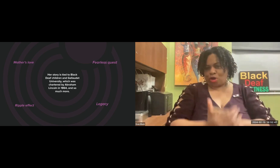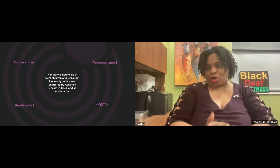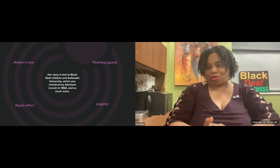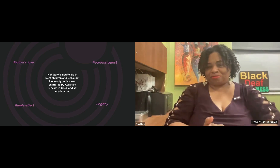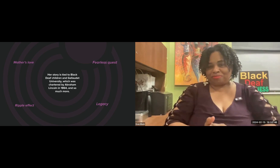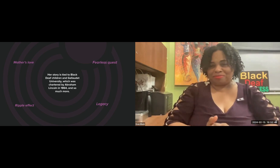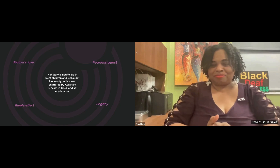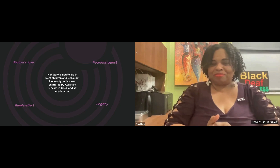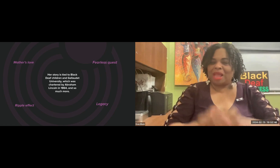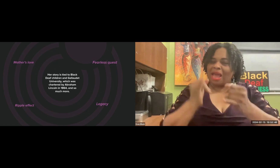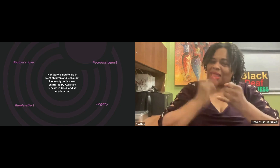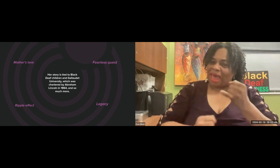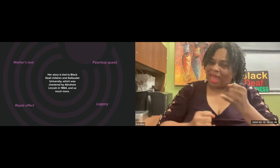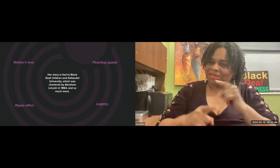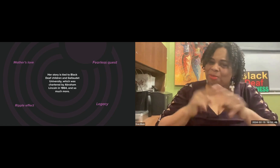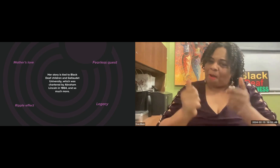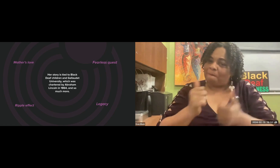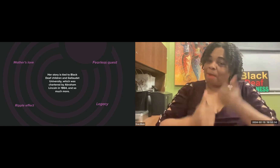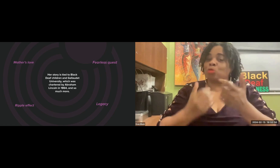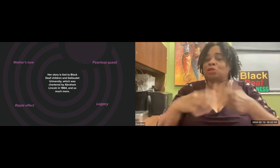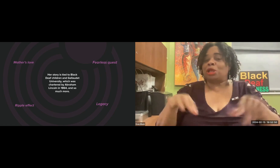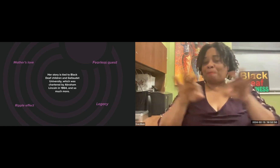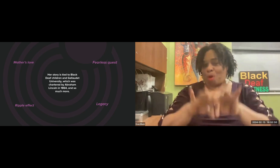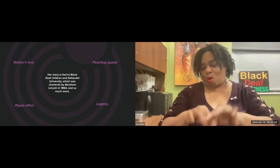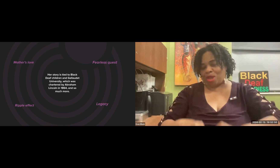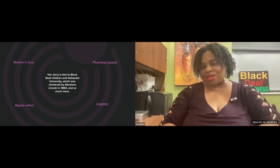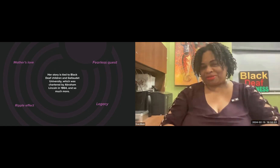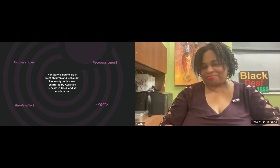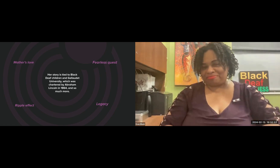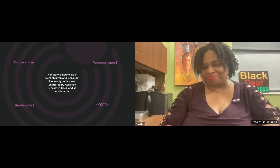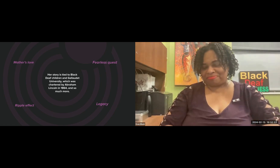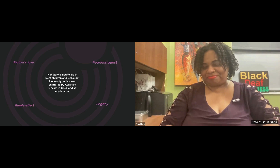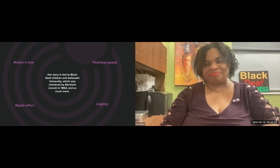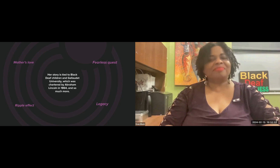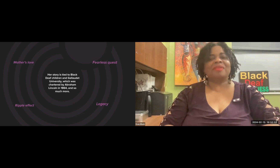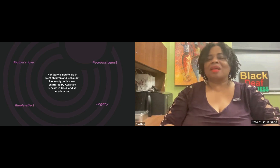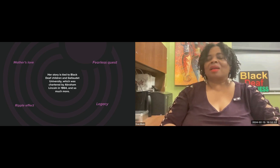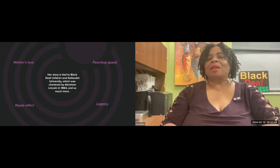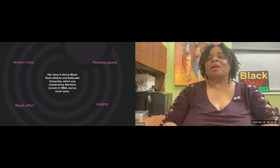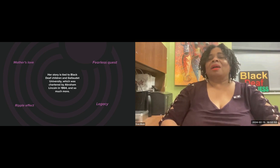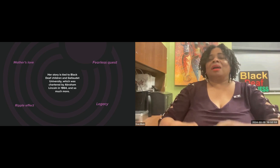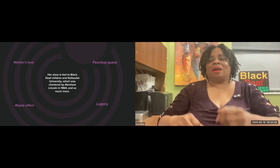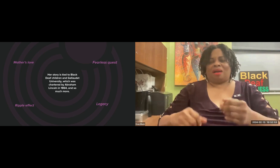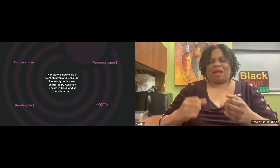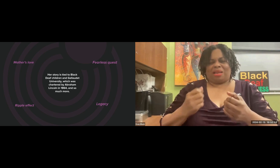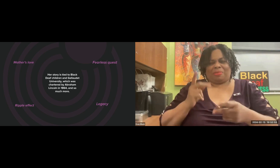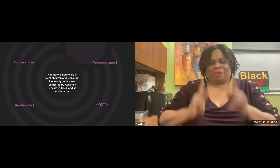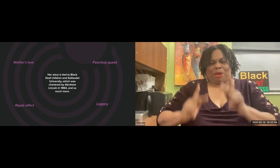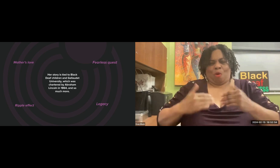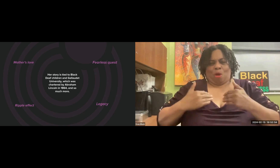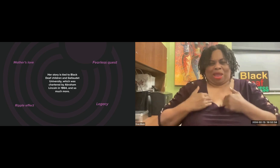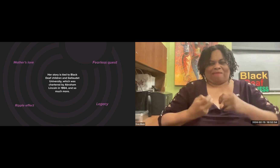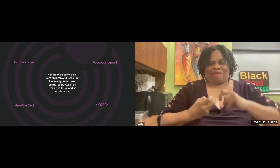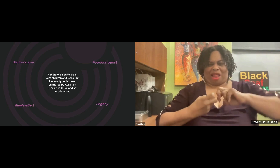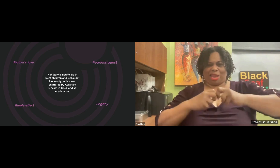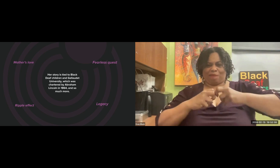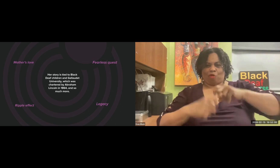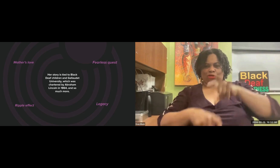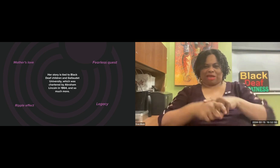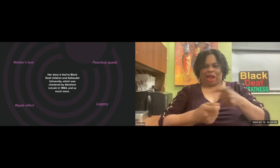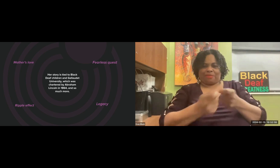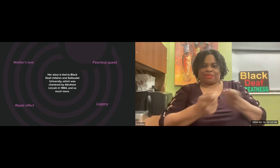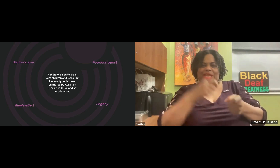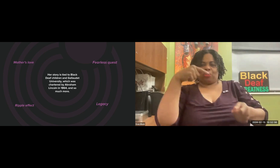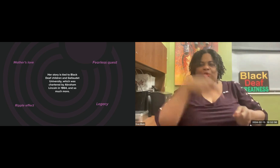to remember all that it took to win this fight. And then most importantly, the last and final theme is